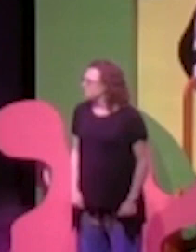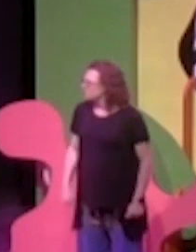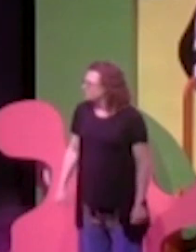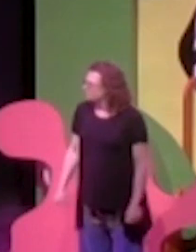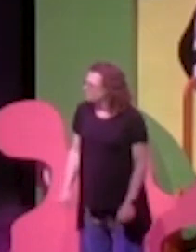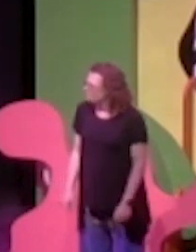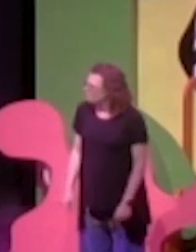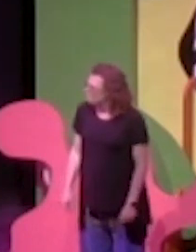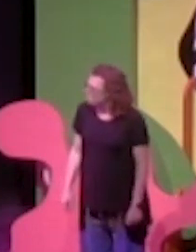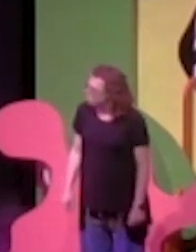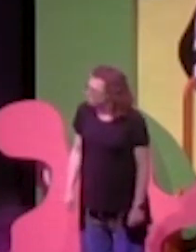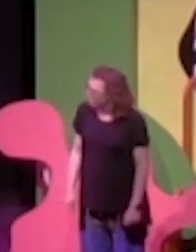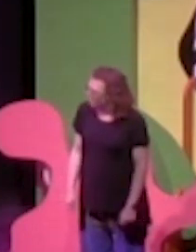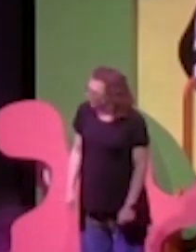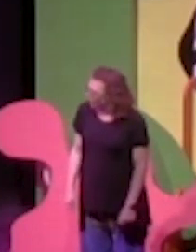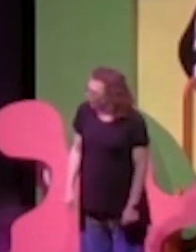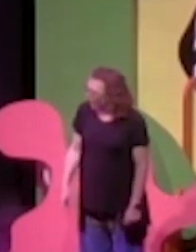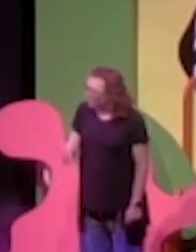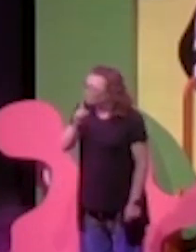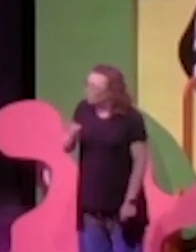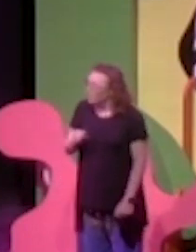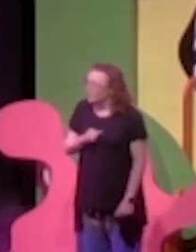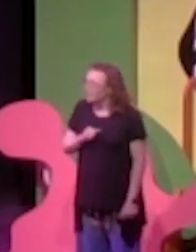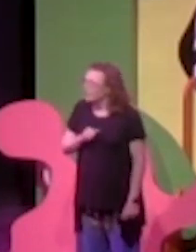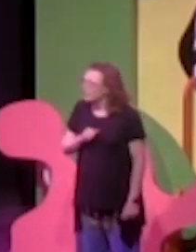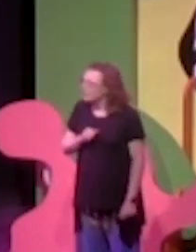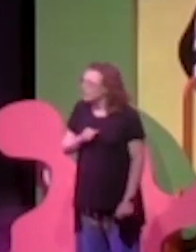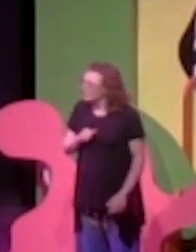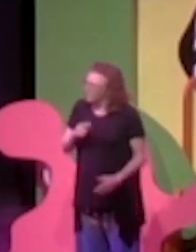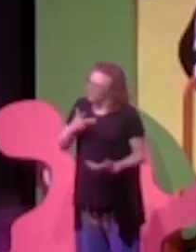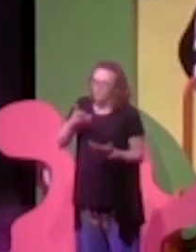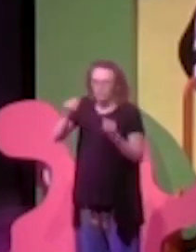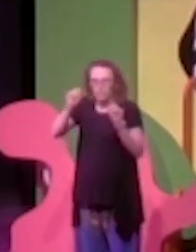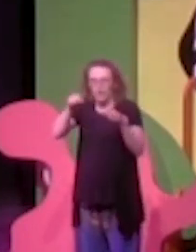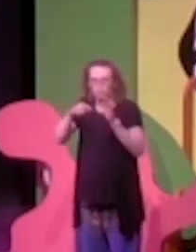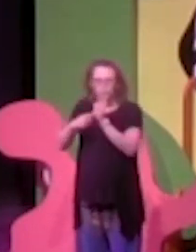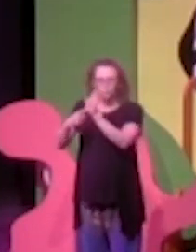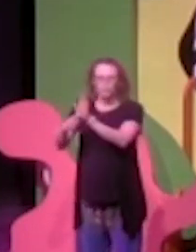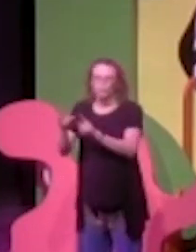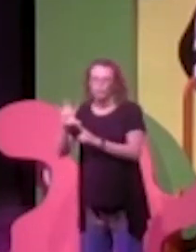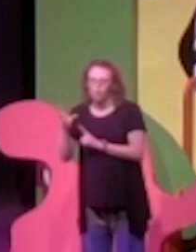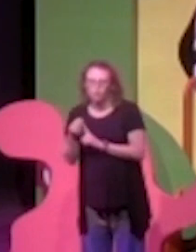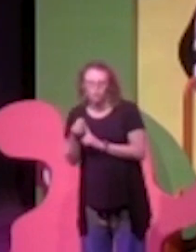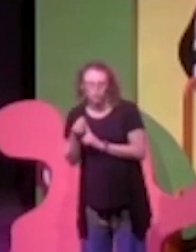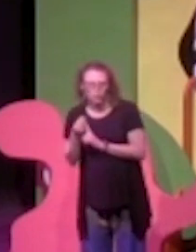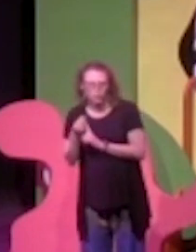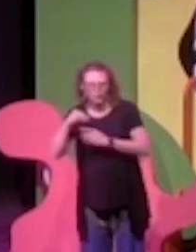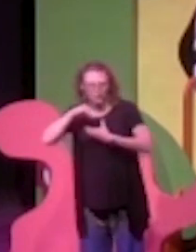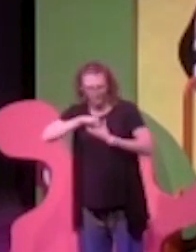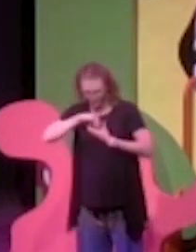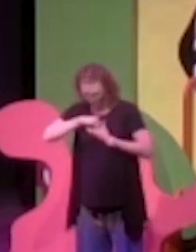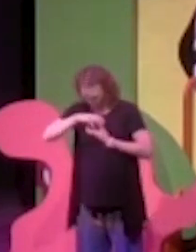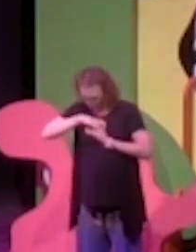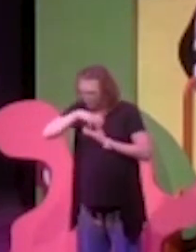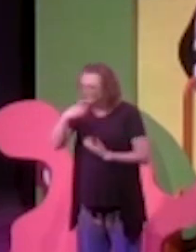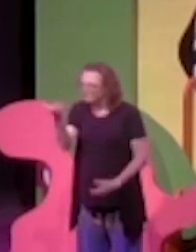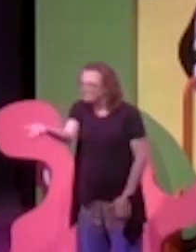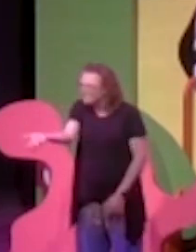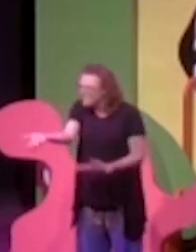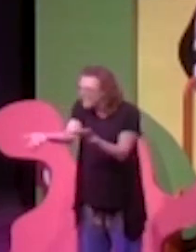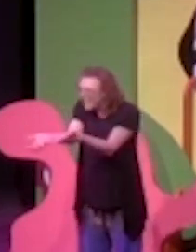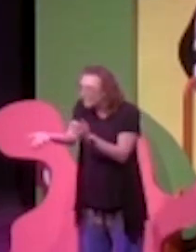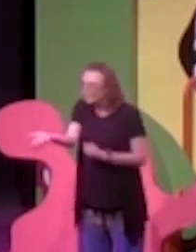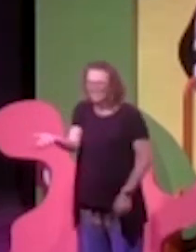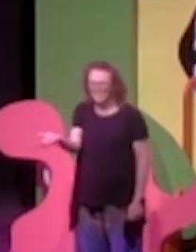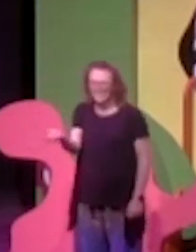That's carrying on tradition, it's carrying on culture, and it's thriving today. And I'm amazed sometimes at the teachers that I do speak to